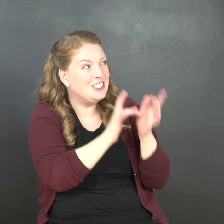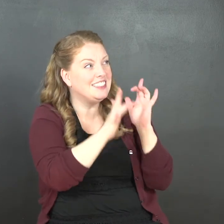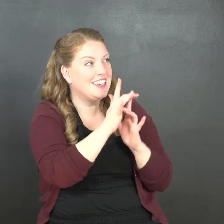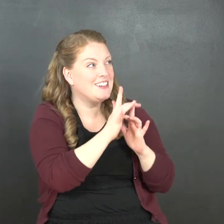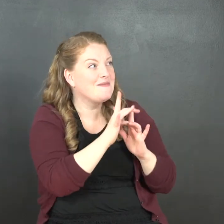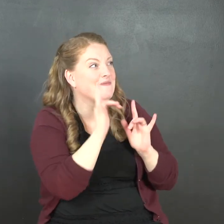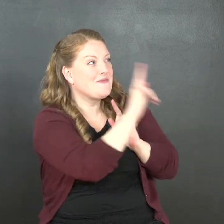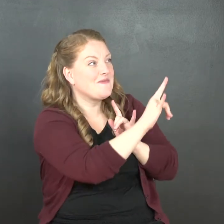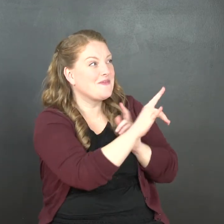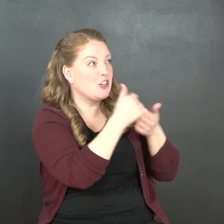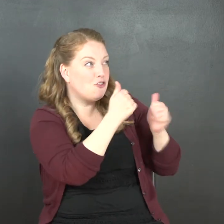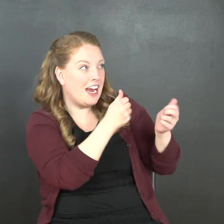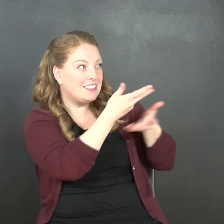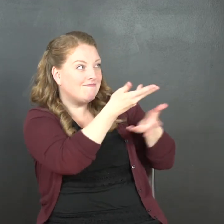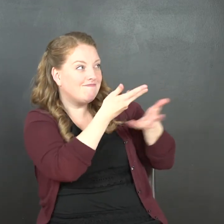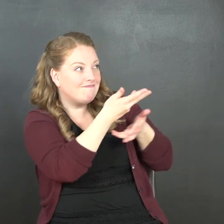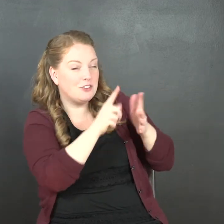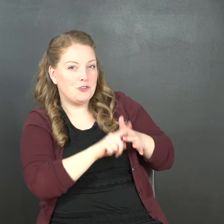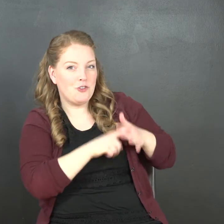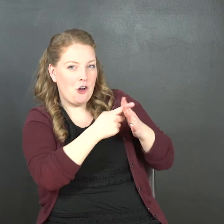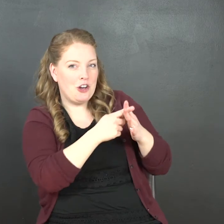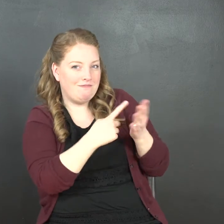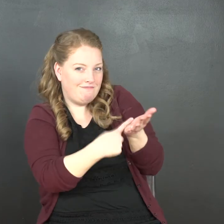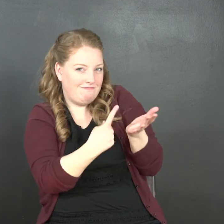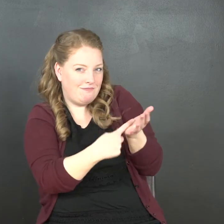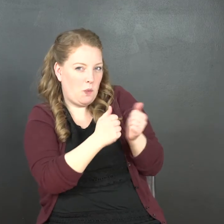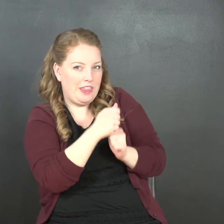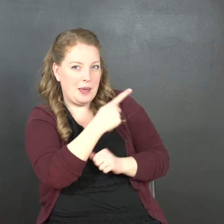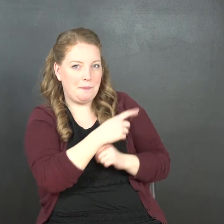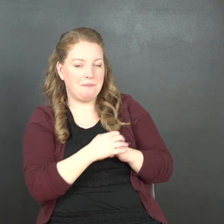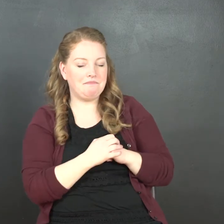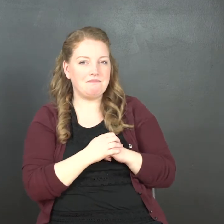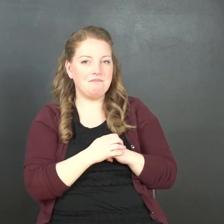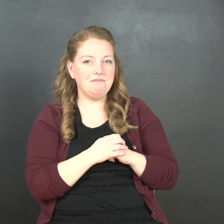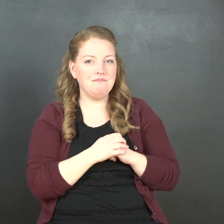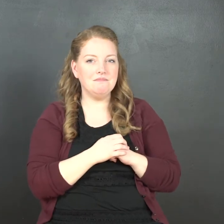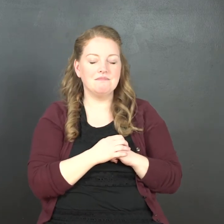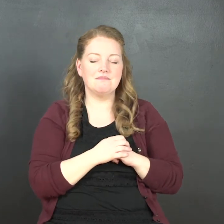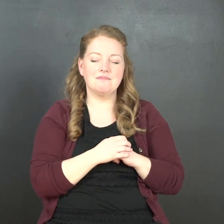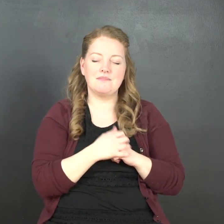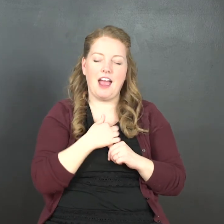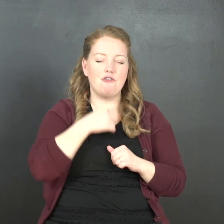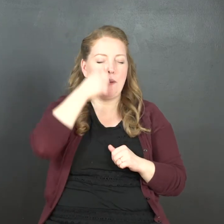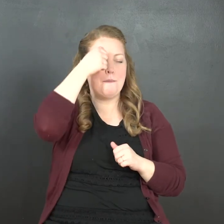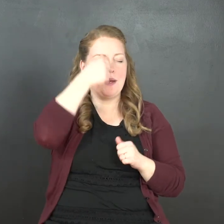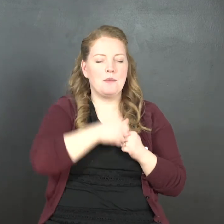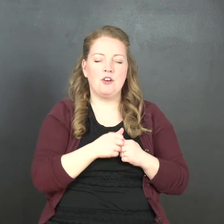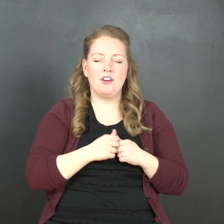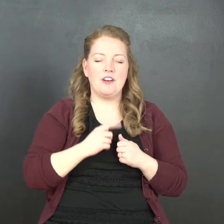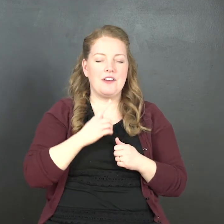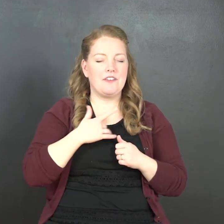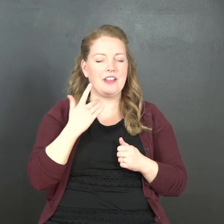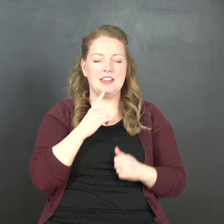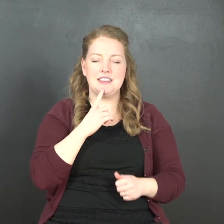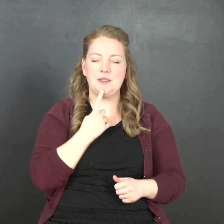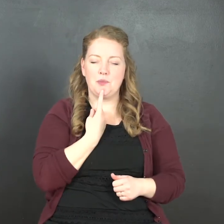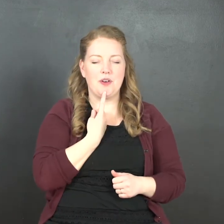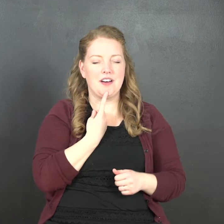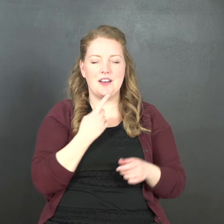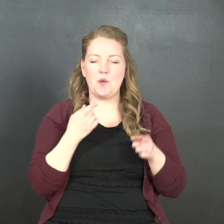him to try to tell him his need of Jesus and try to start that